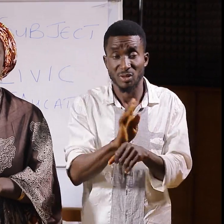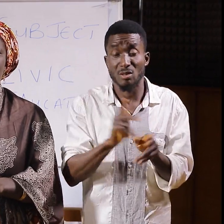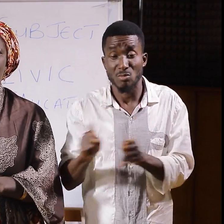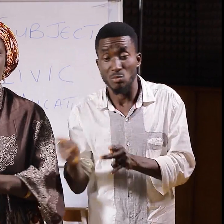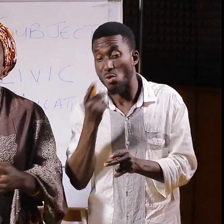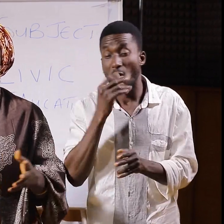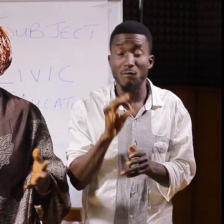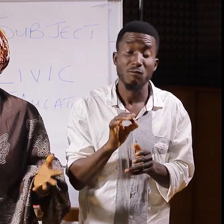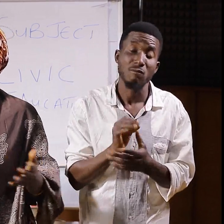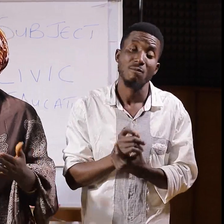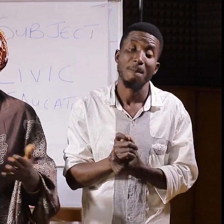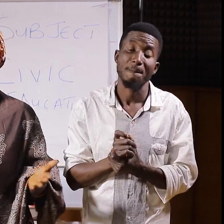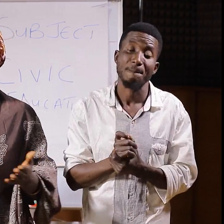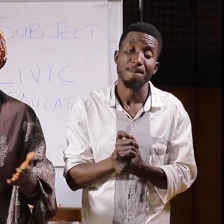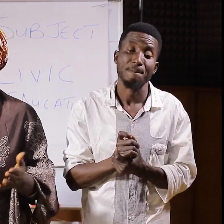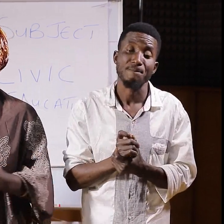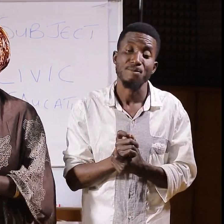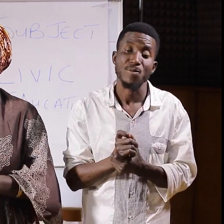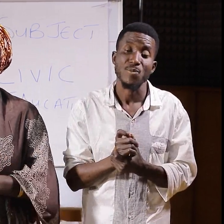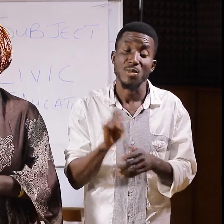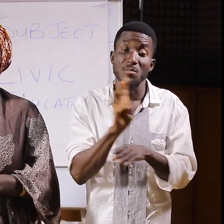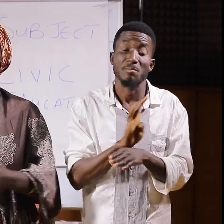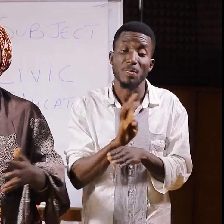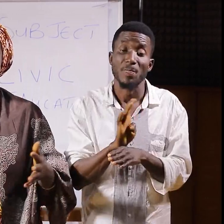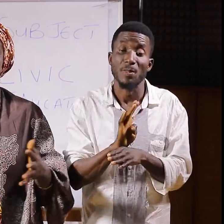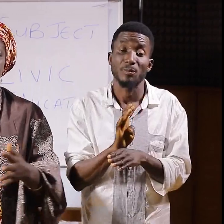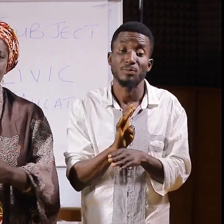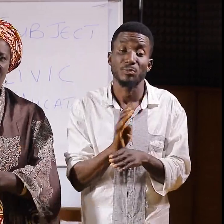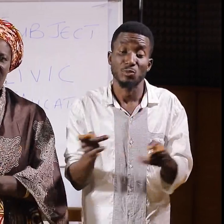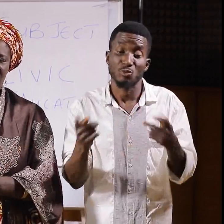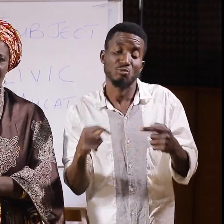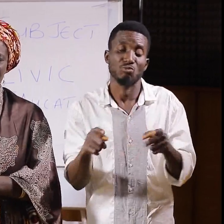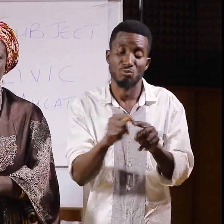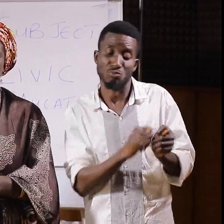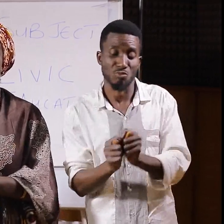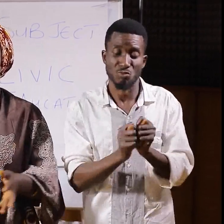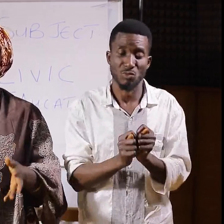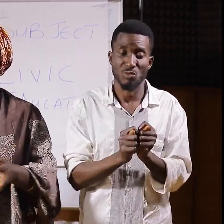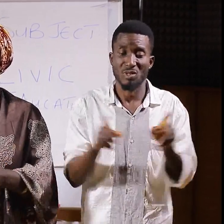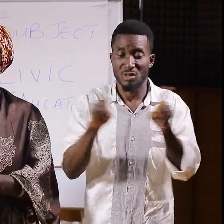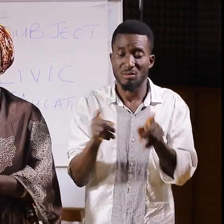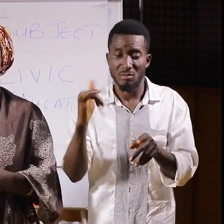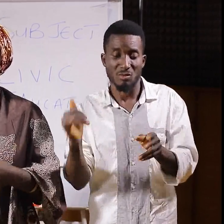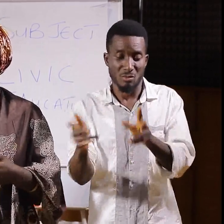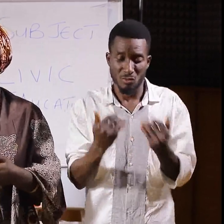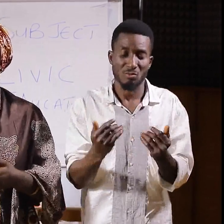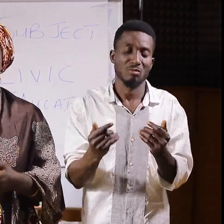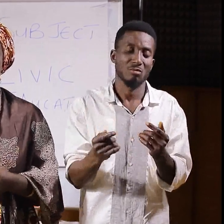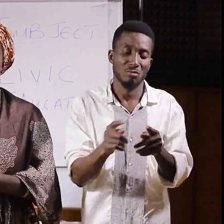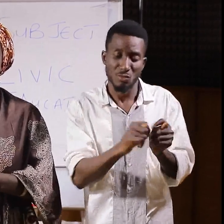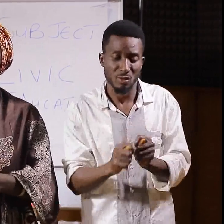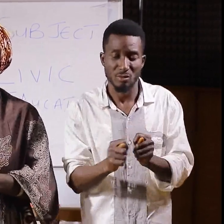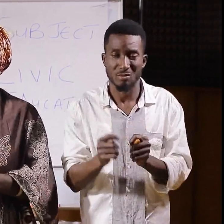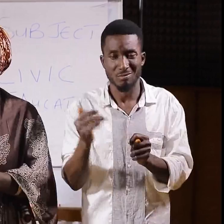People of similar businesses normally come together. As they come together, they make